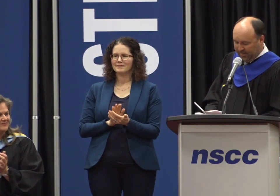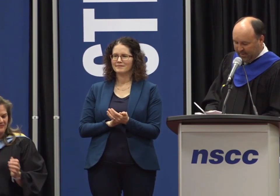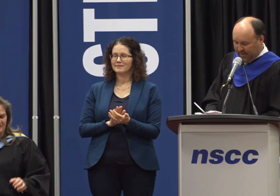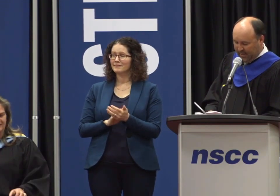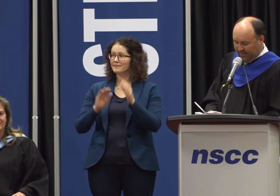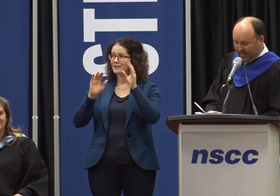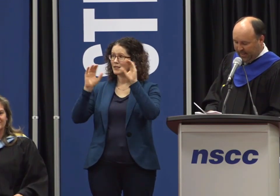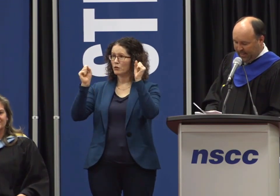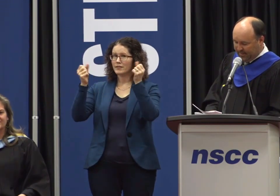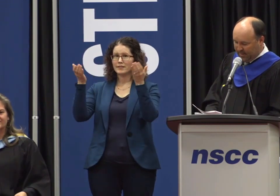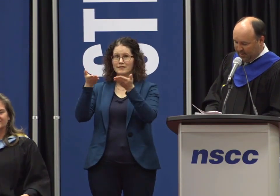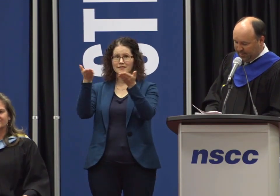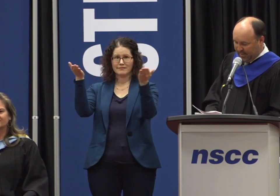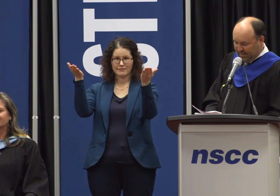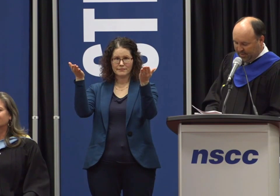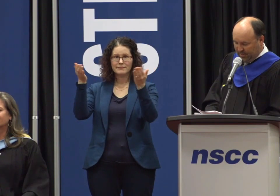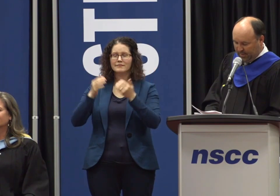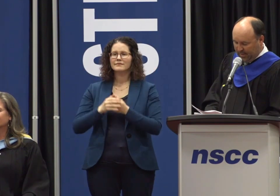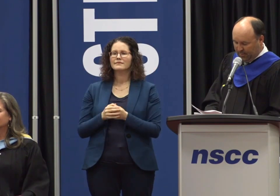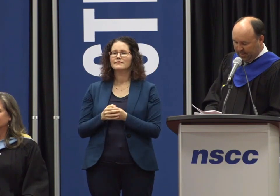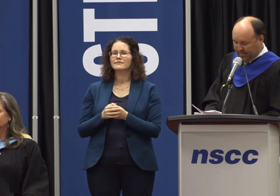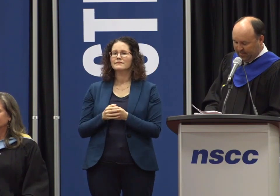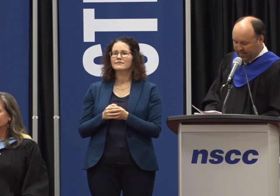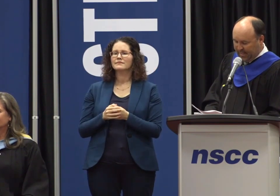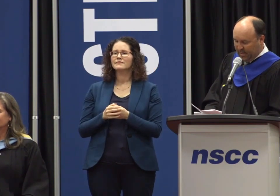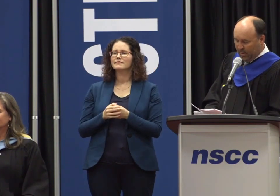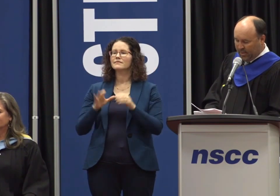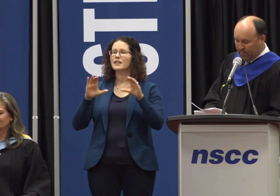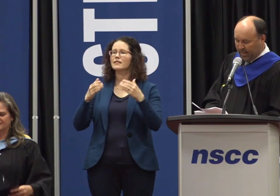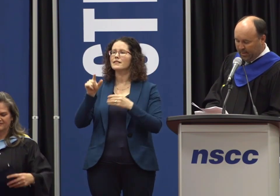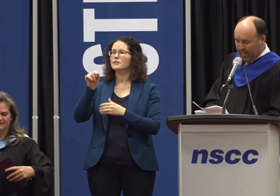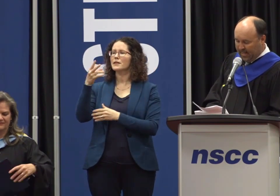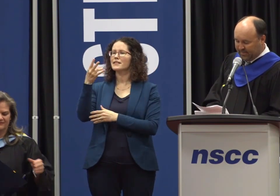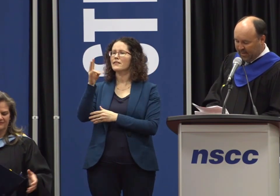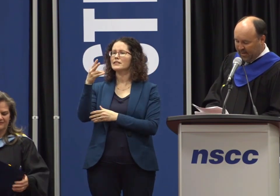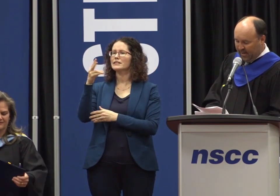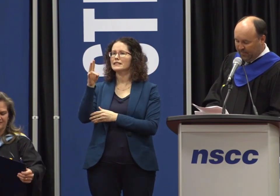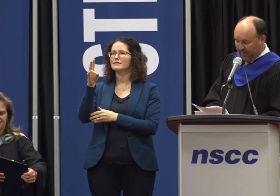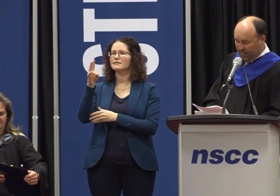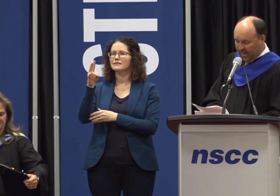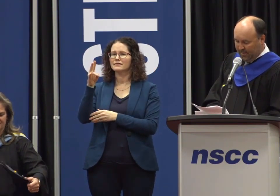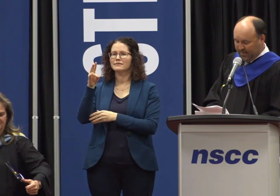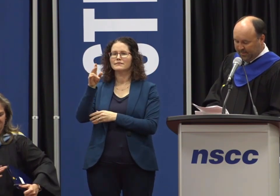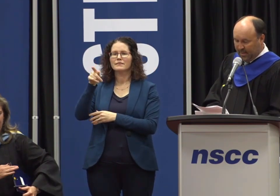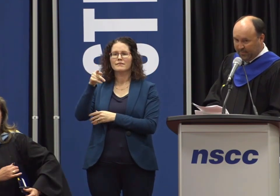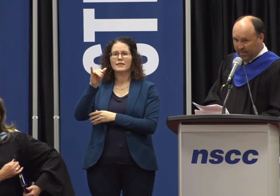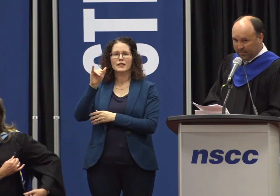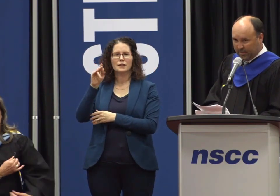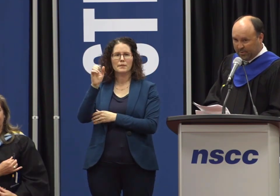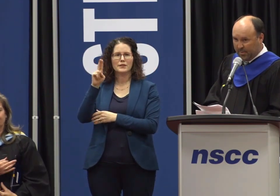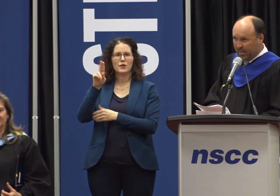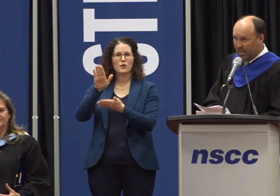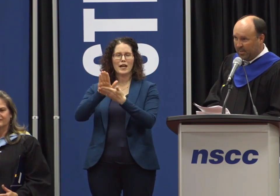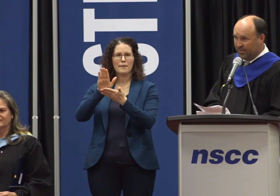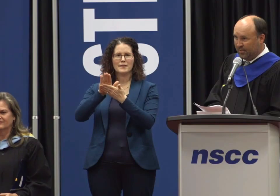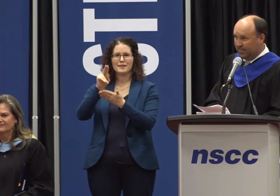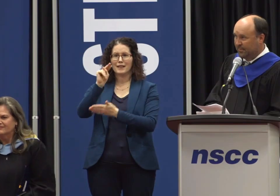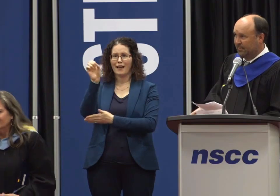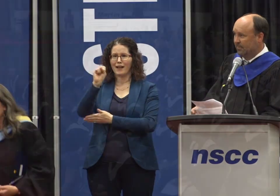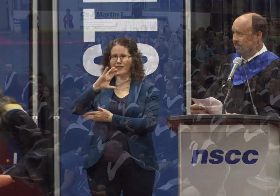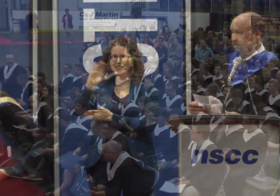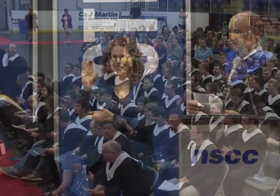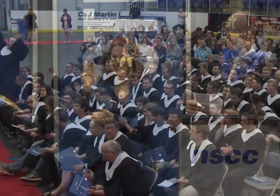Mr. President and invited guests, I present to you the 2017 graduating class of Pictou Campus of the Nova Scotia Community